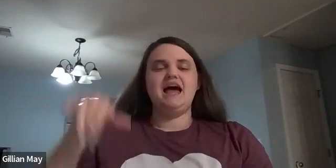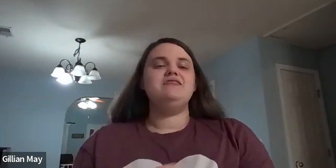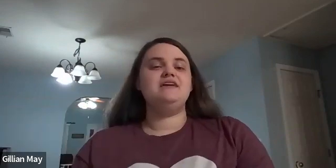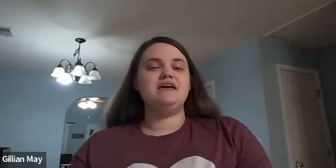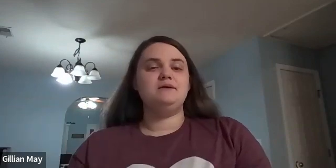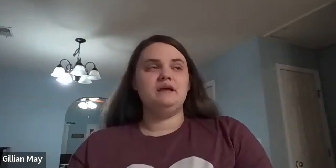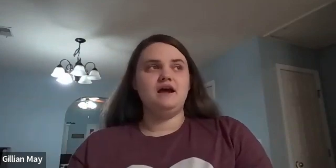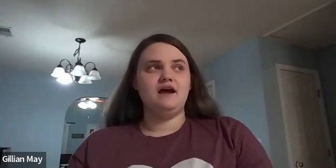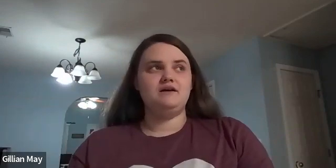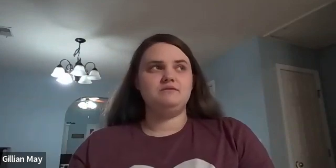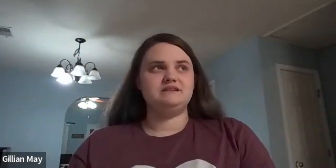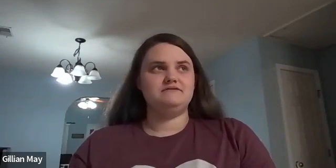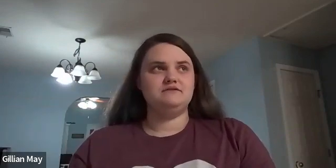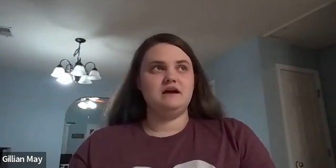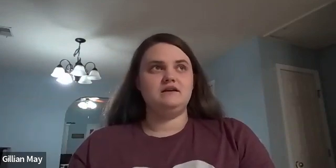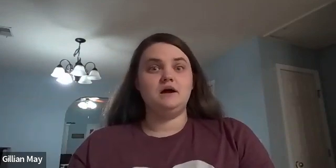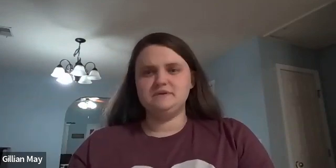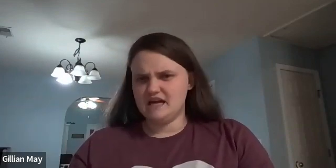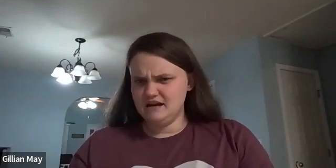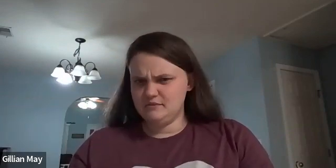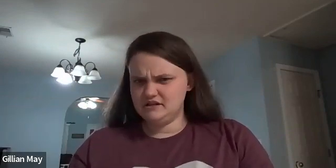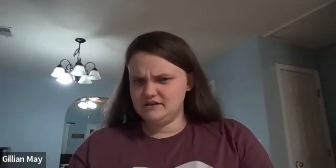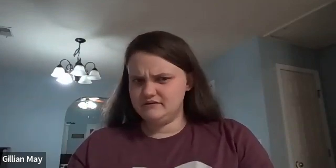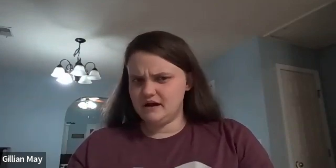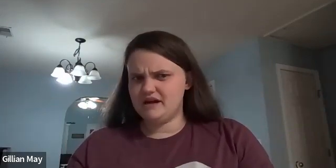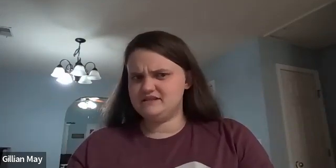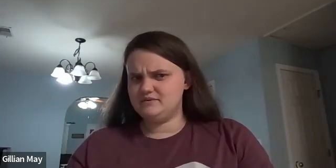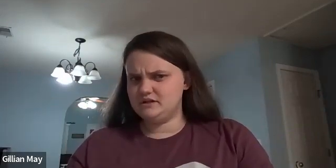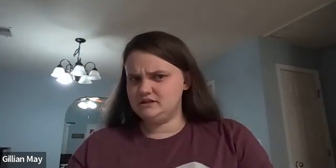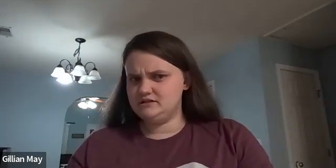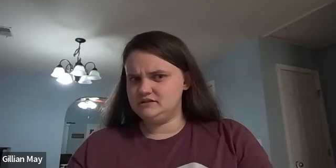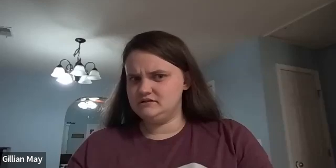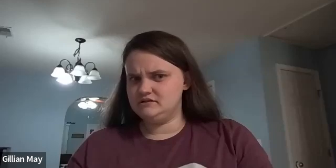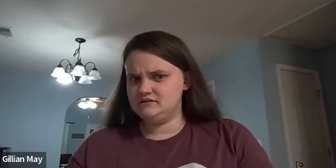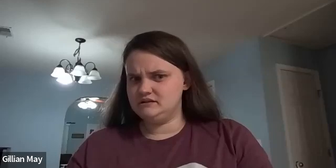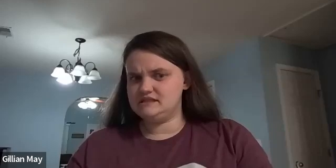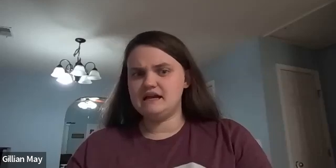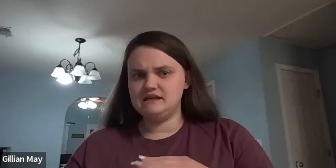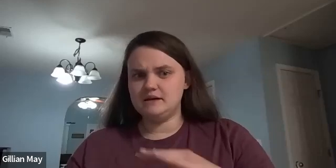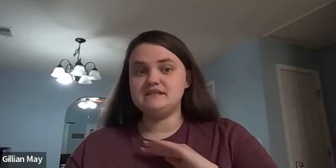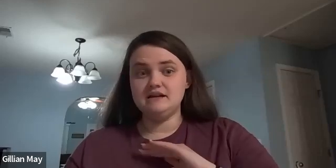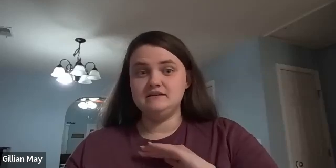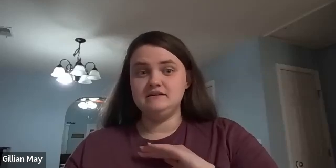And then we had, what was after that? Upset, I believe. Might have skipped one. Is that it? Upset?